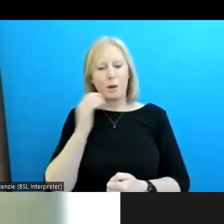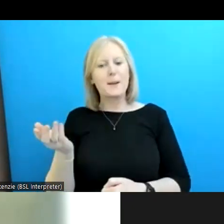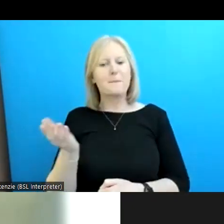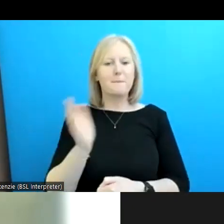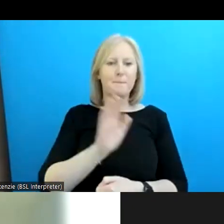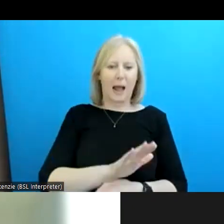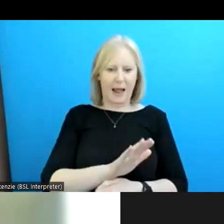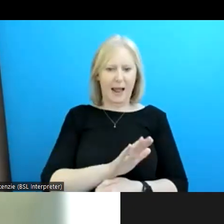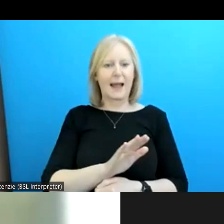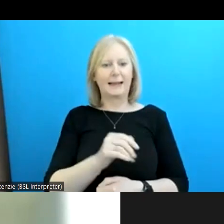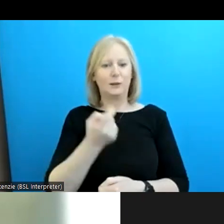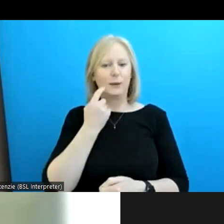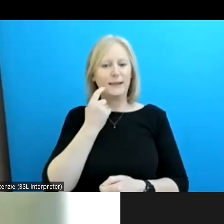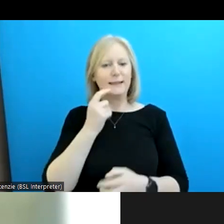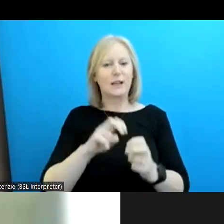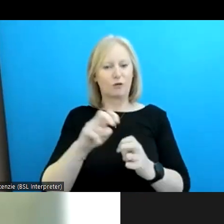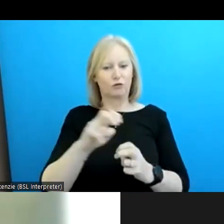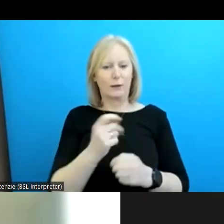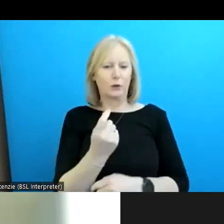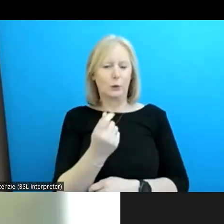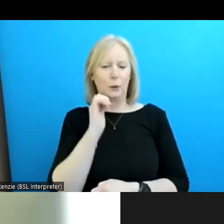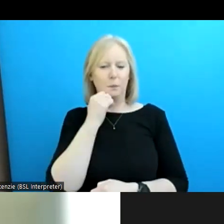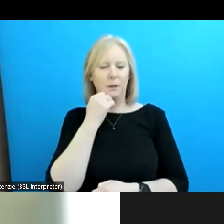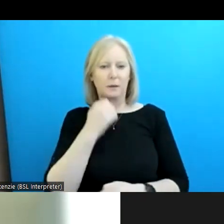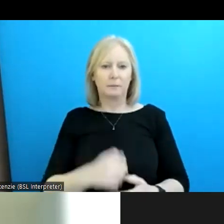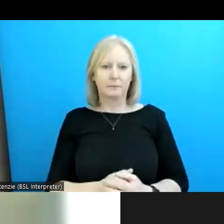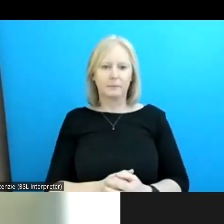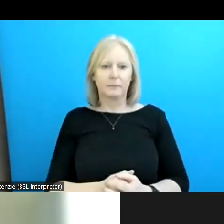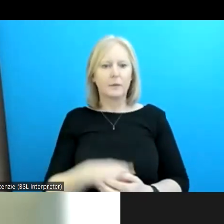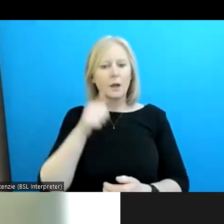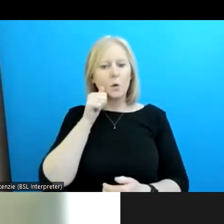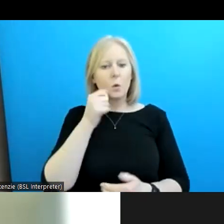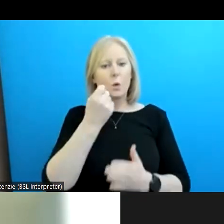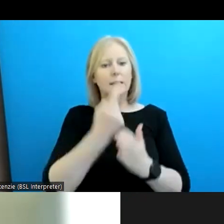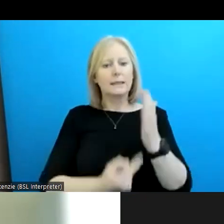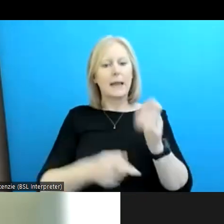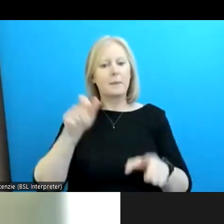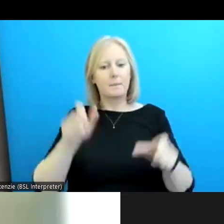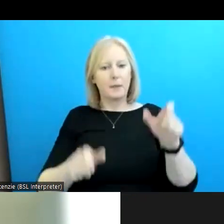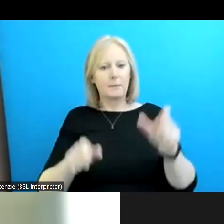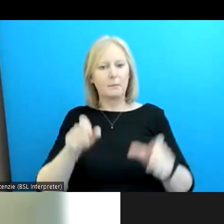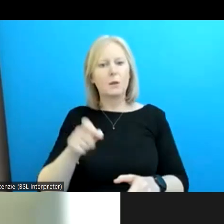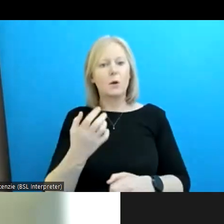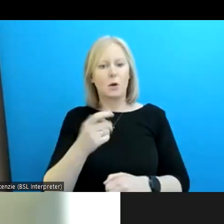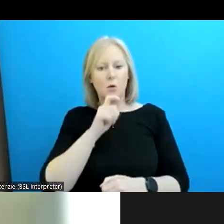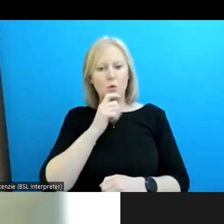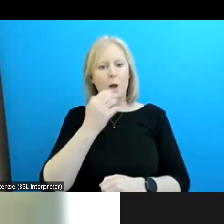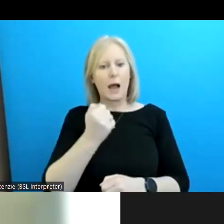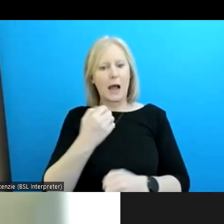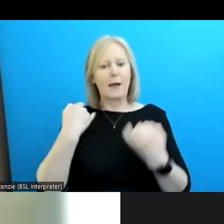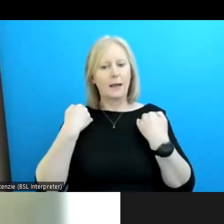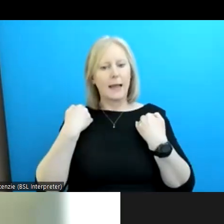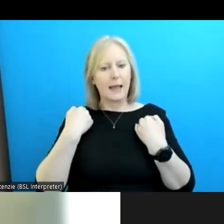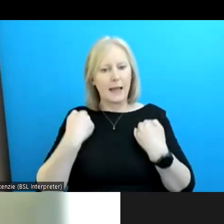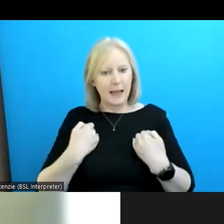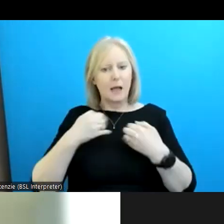an easier movement at some point soon. But I know that disabled people and those with fluctuating long-term conditions,